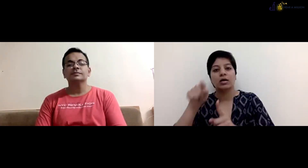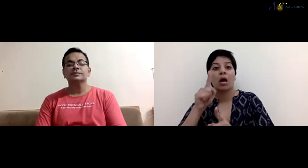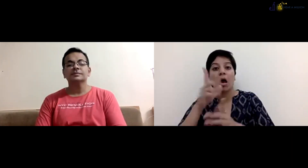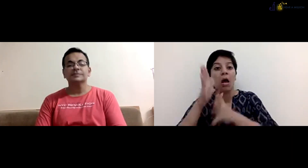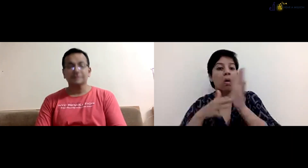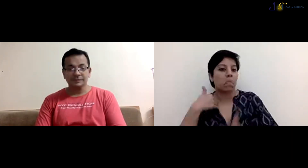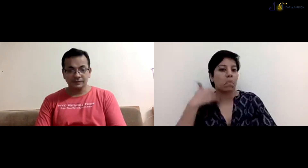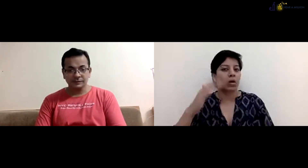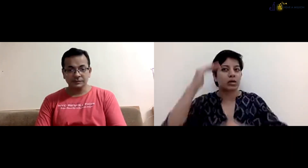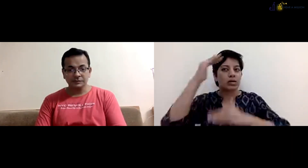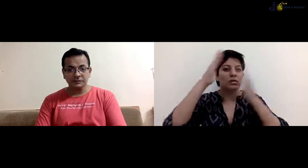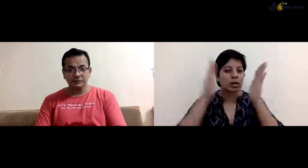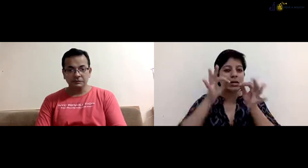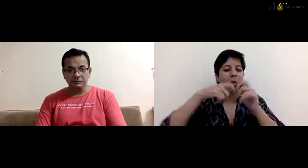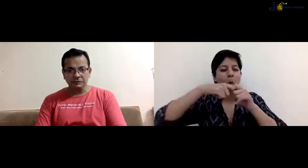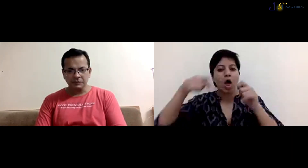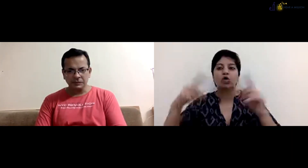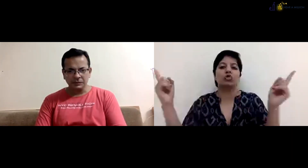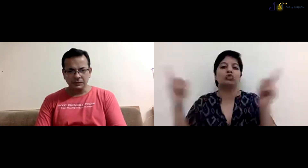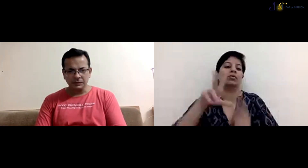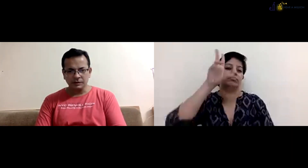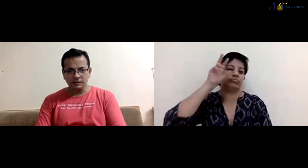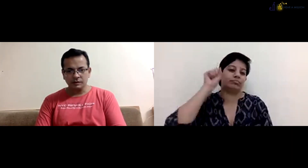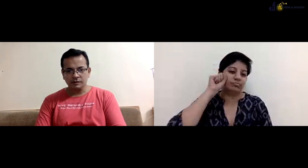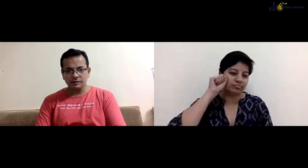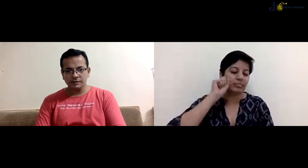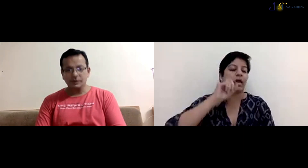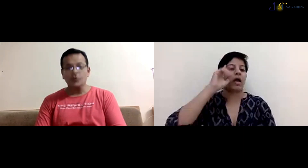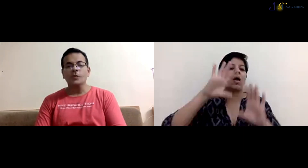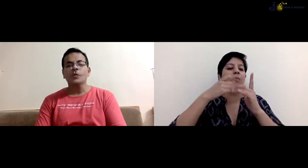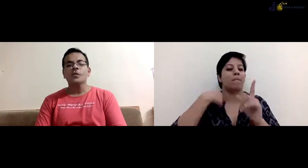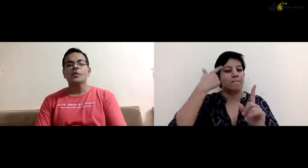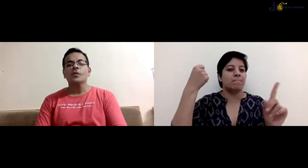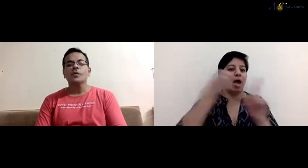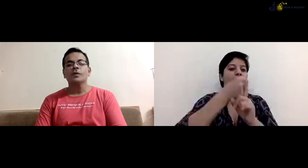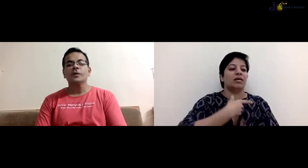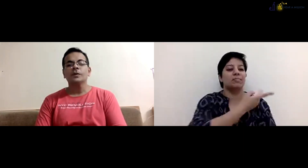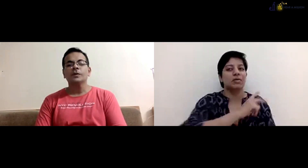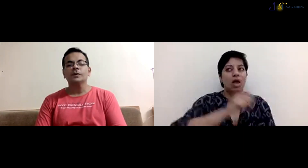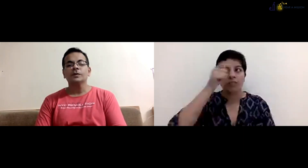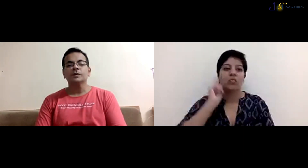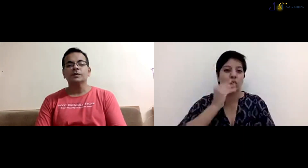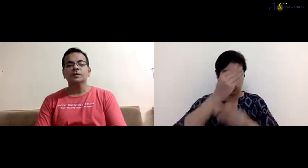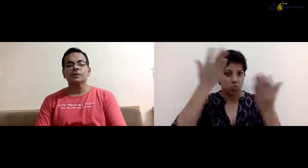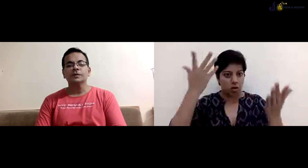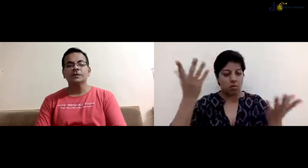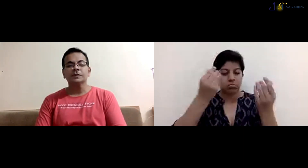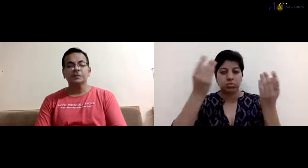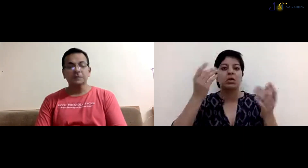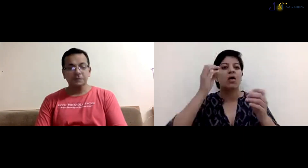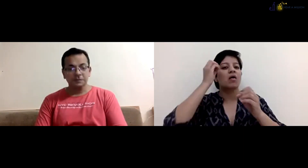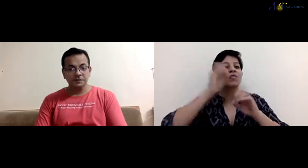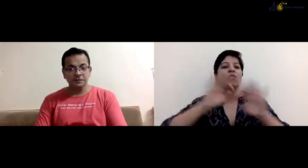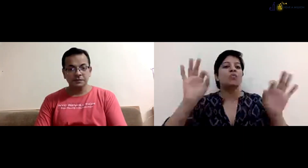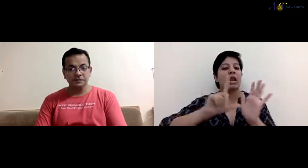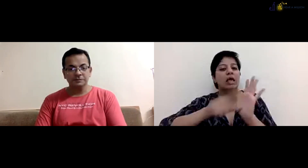a low vision. It's nothing like that we are completely blind. So that's how we signed it in that particular